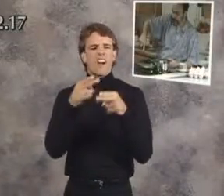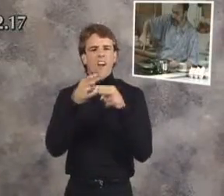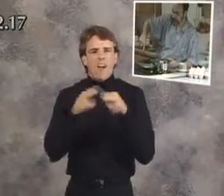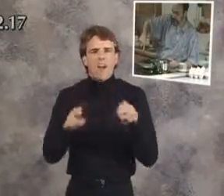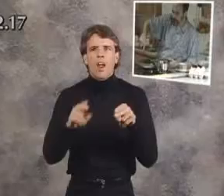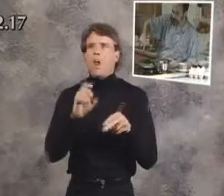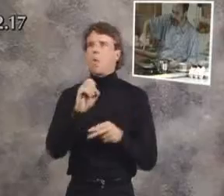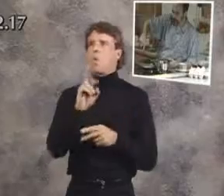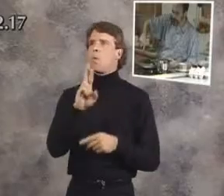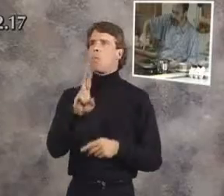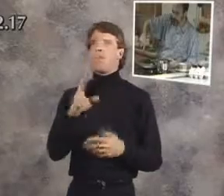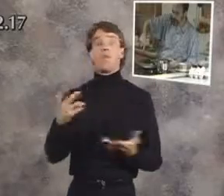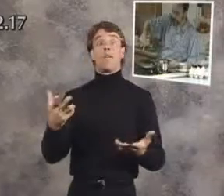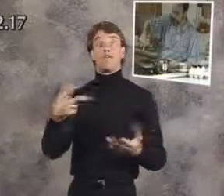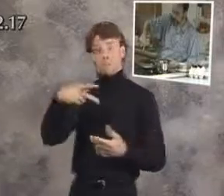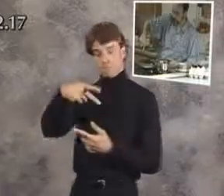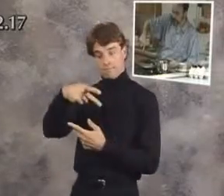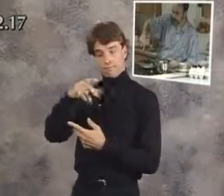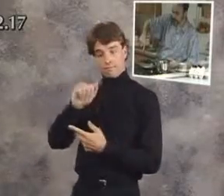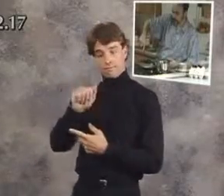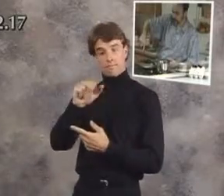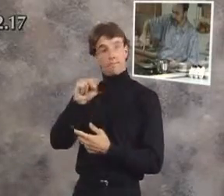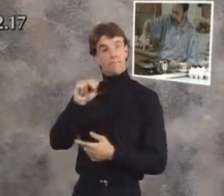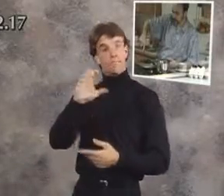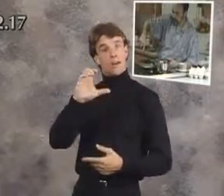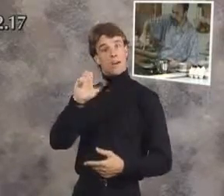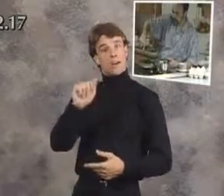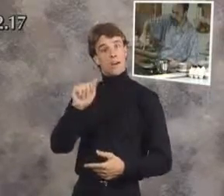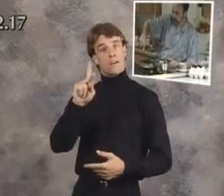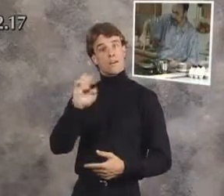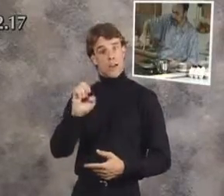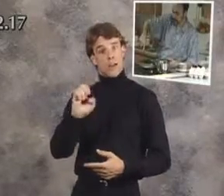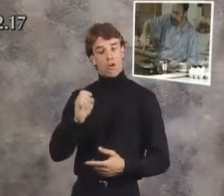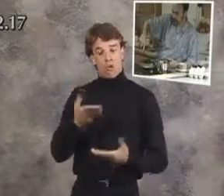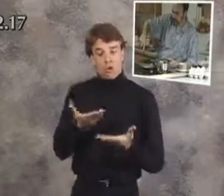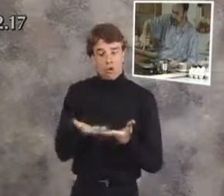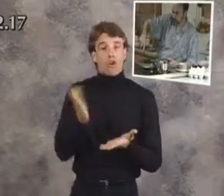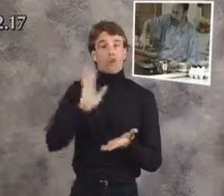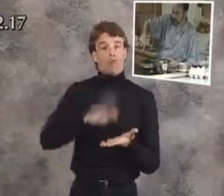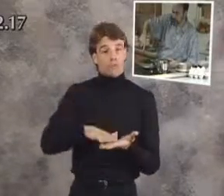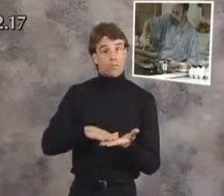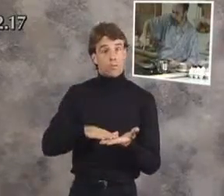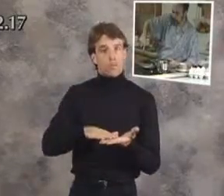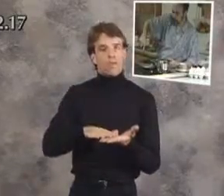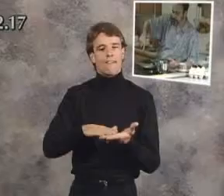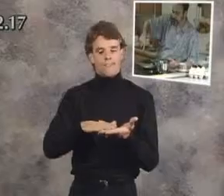It's like cooking eggs or pancakes. You need to turn them over.